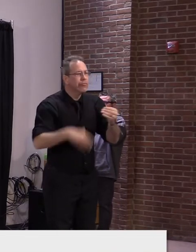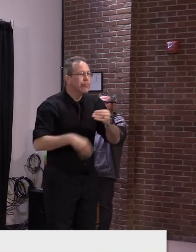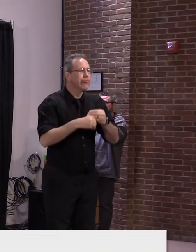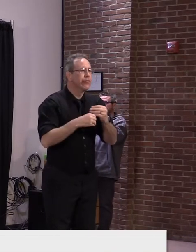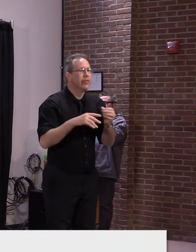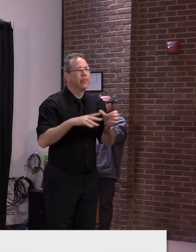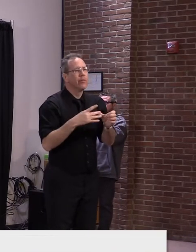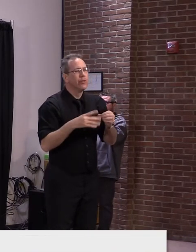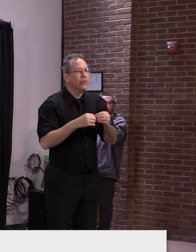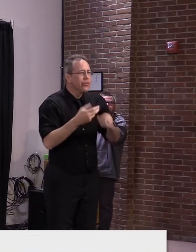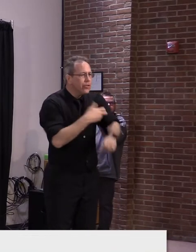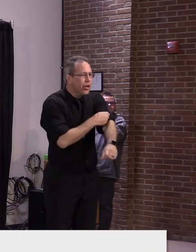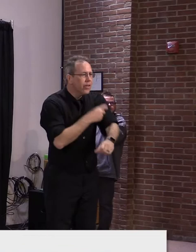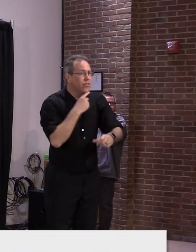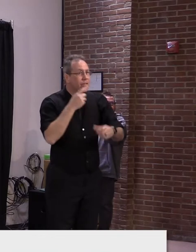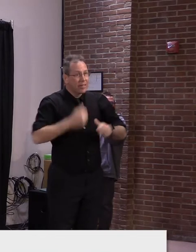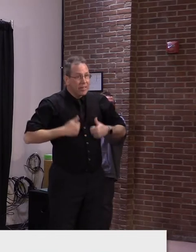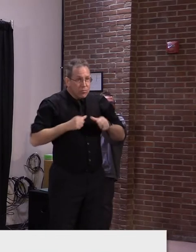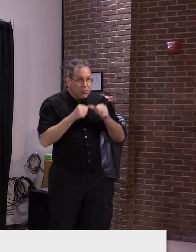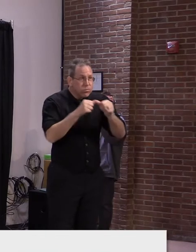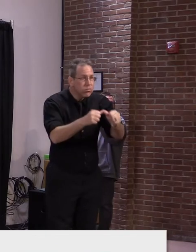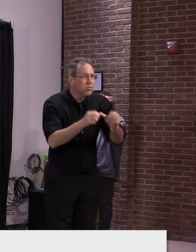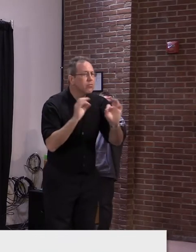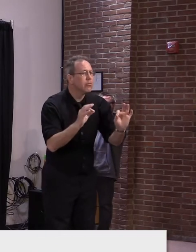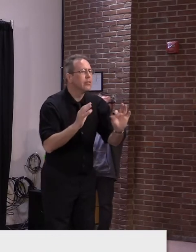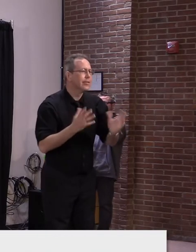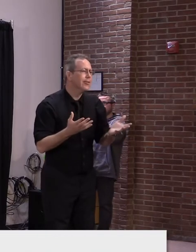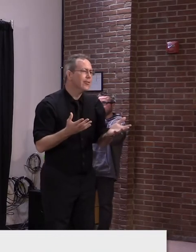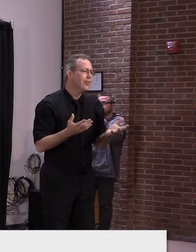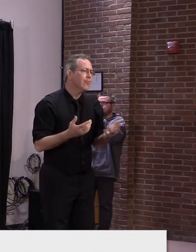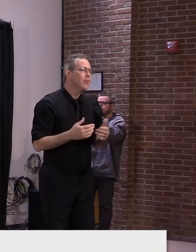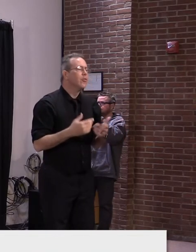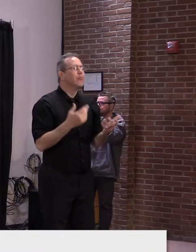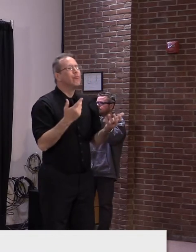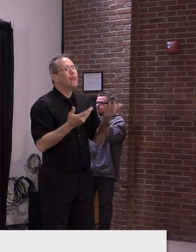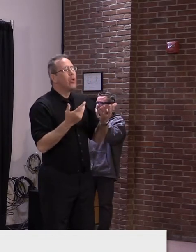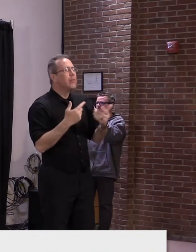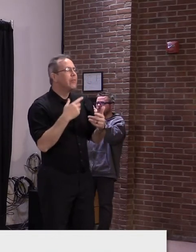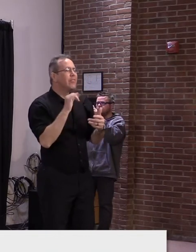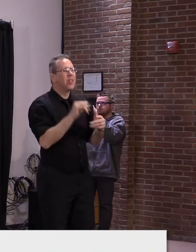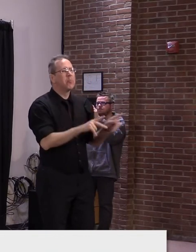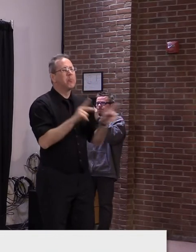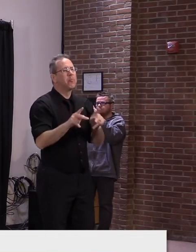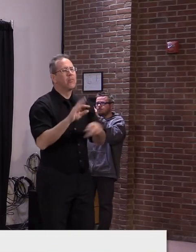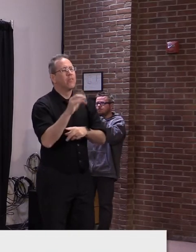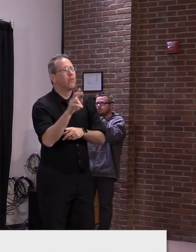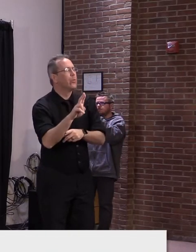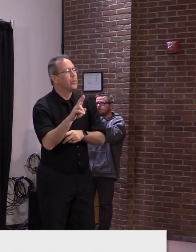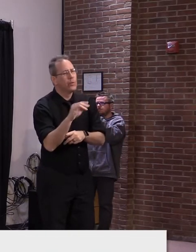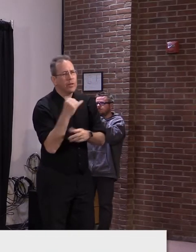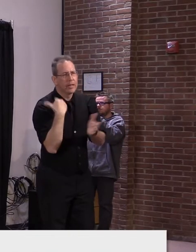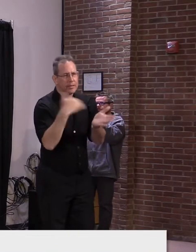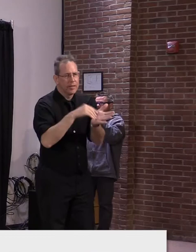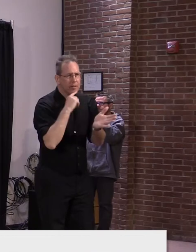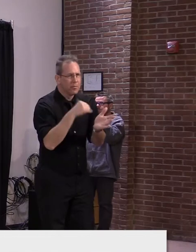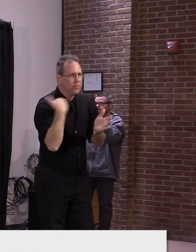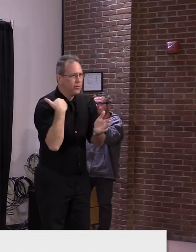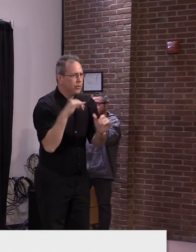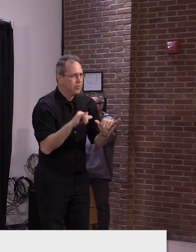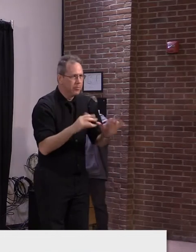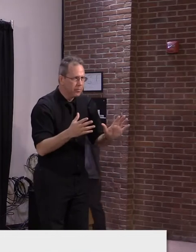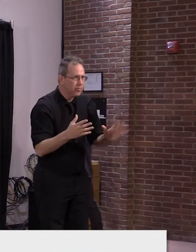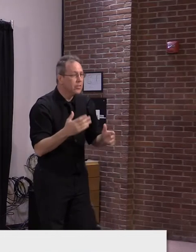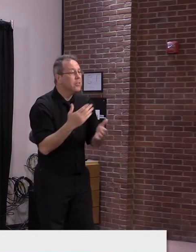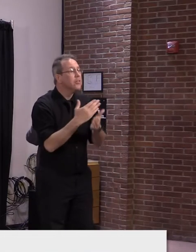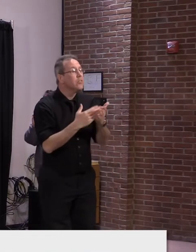then I would assume we'd treat it the same. Now, there are some organizations, some hospitals and so